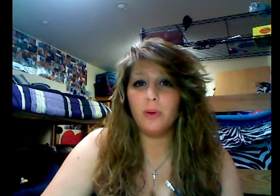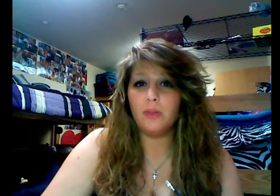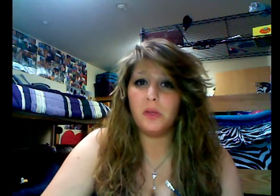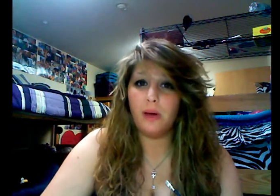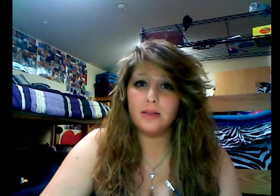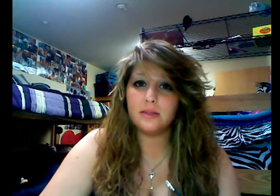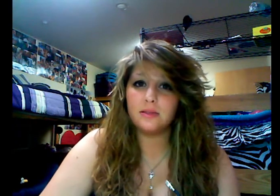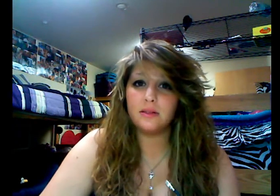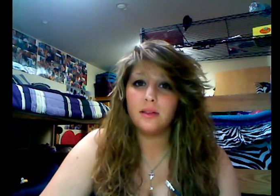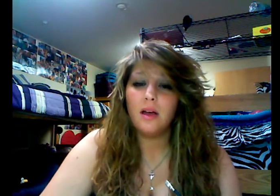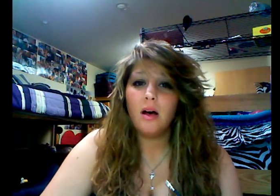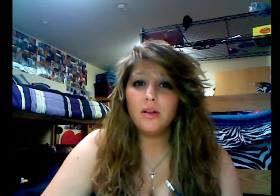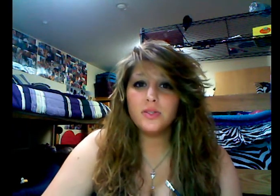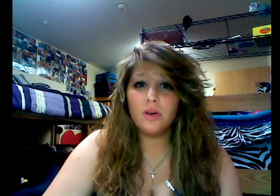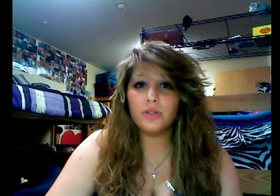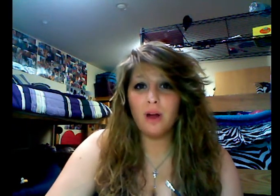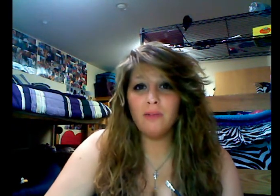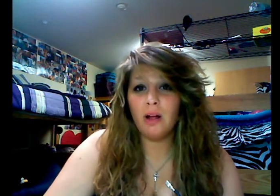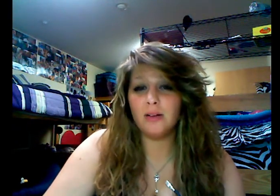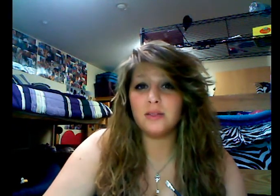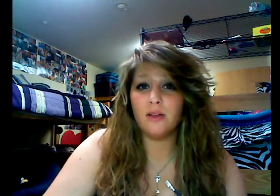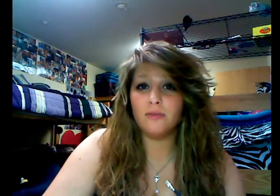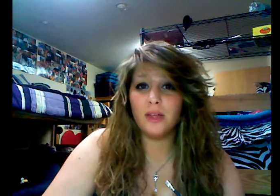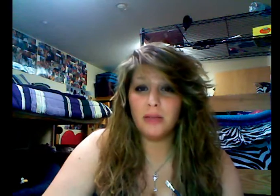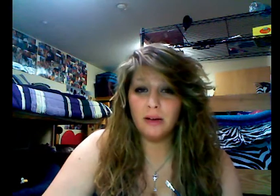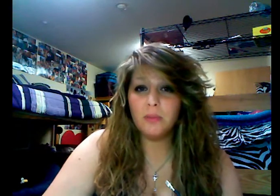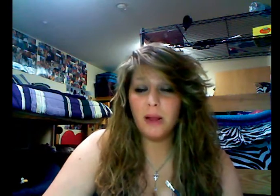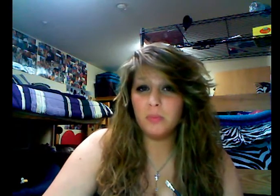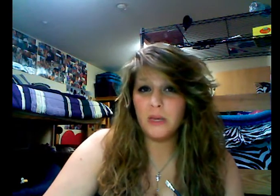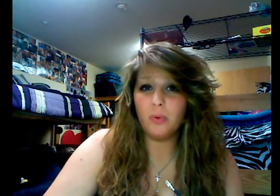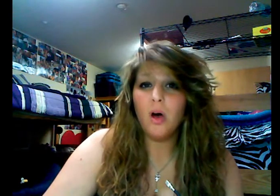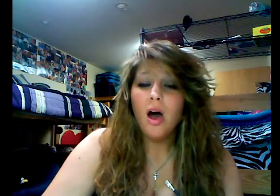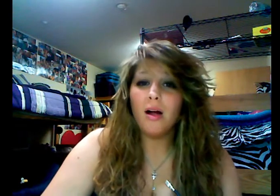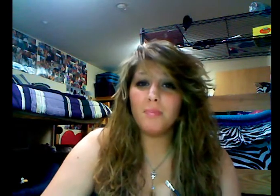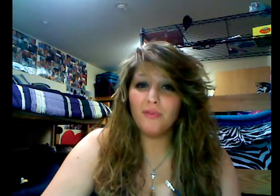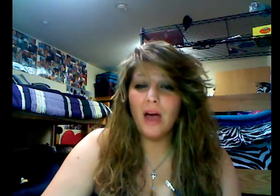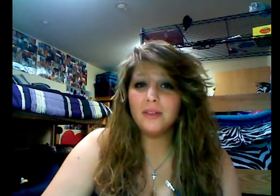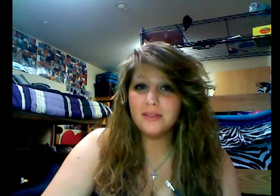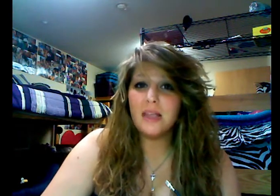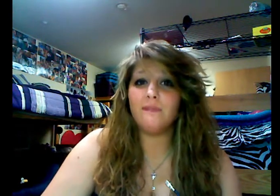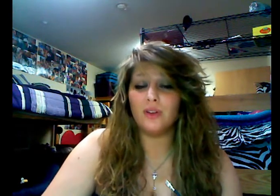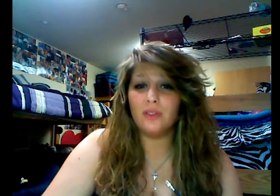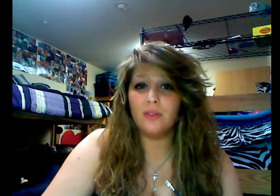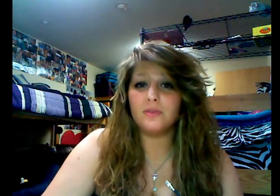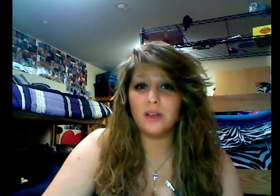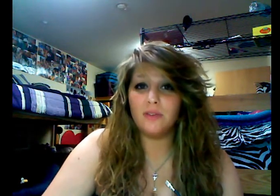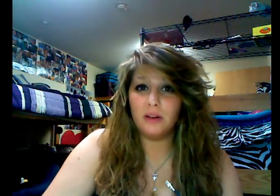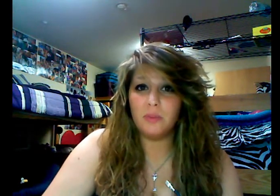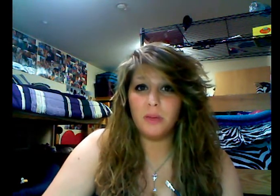in the U.S. Also, the driving records of hearing impaired people are profoundly safer than those of hearing